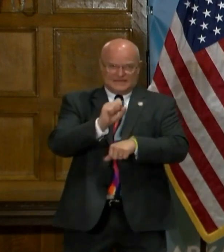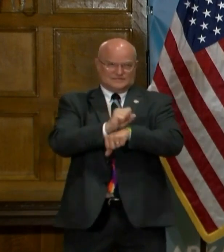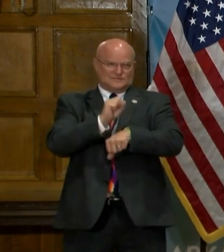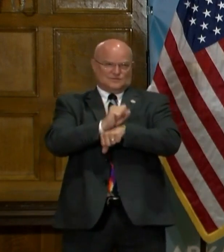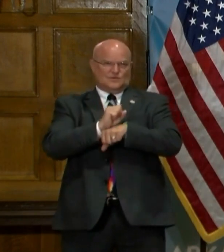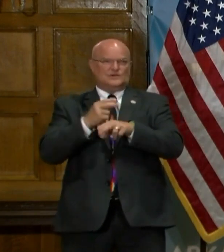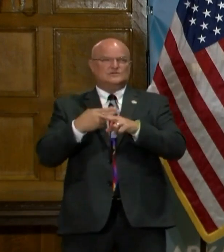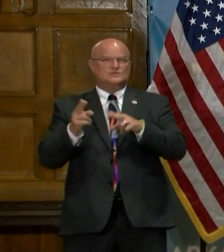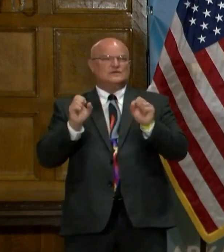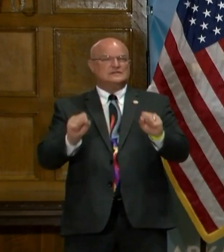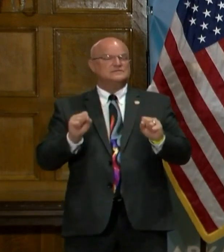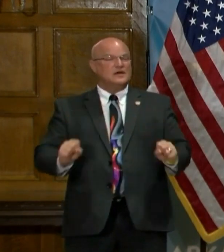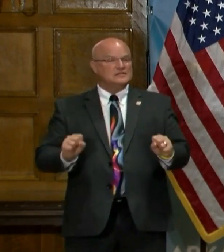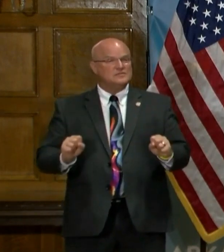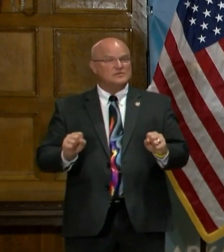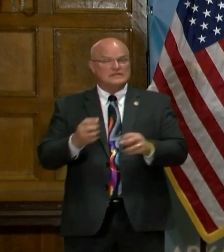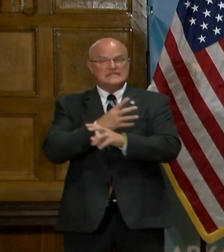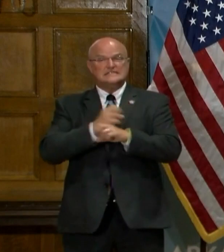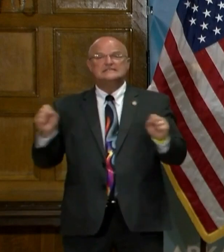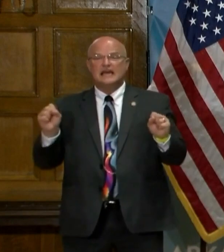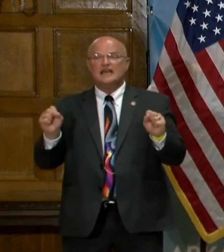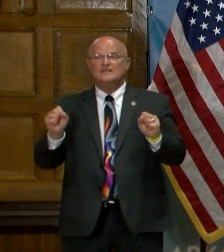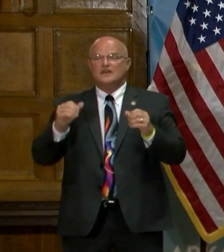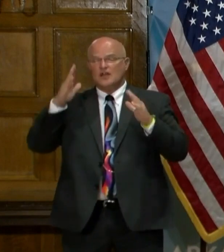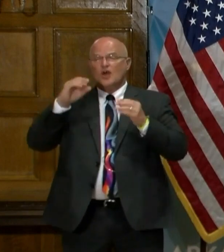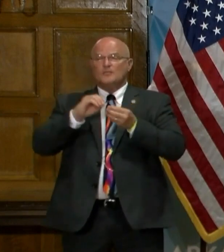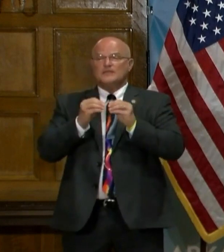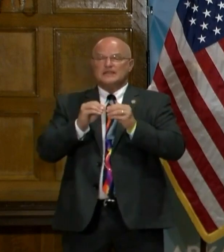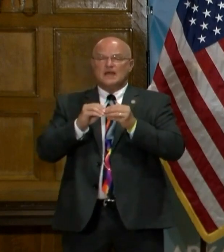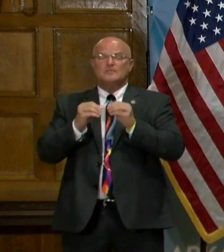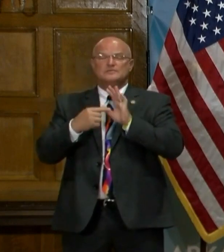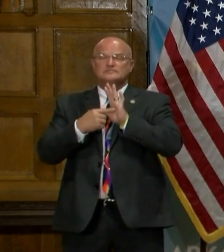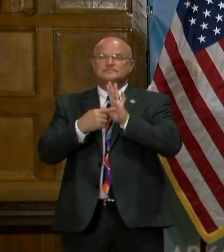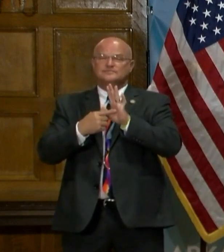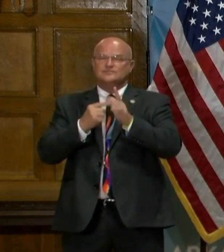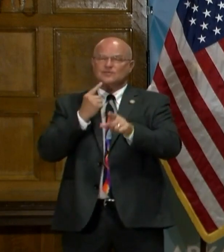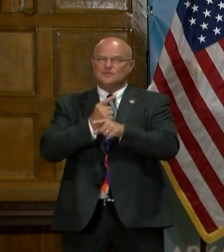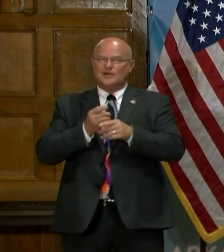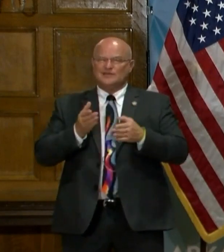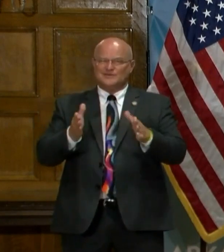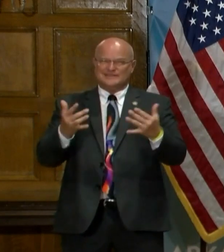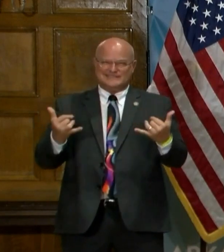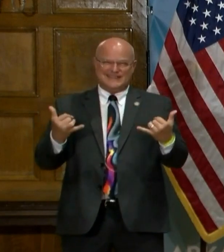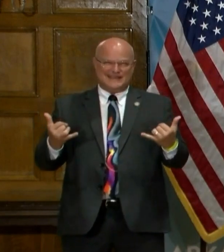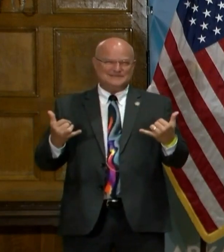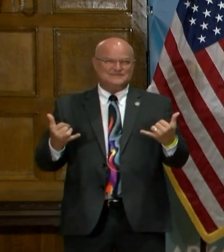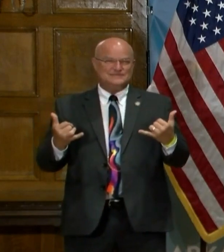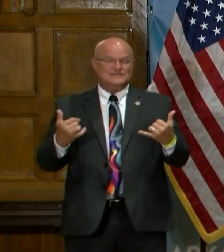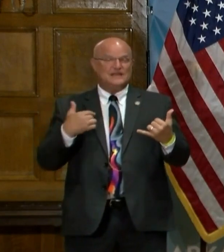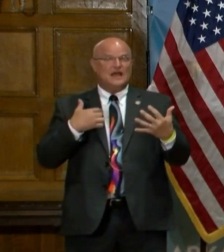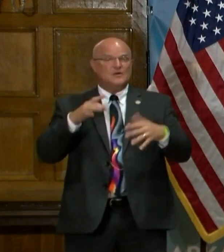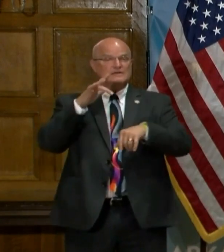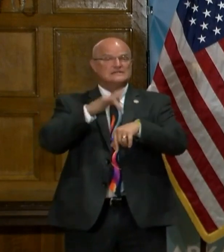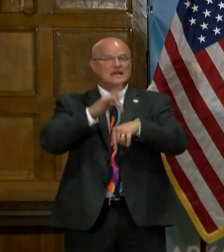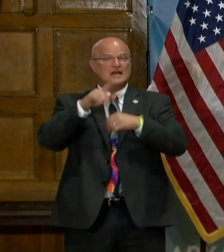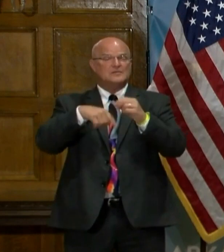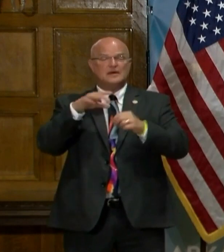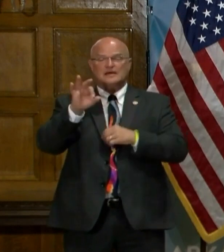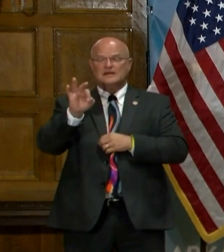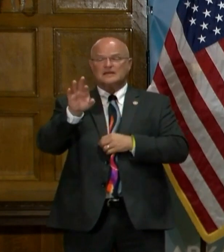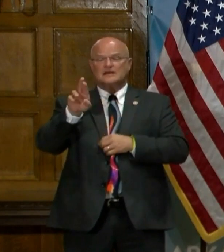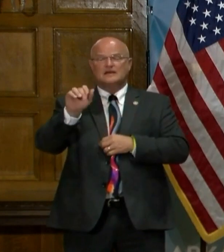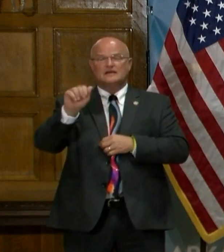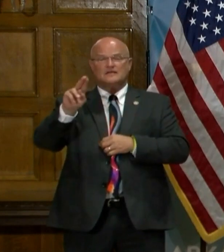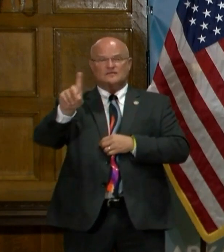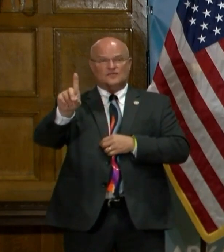as we can and as safely as we can, and hope these numbers are an indication that we're moving in that right direction. I do want to touch about fraud a little